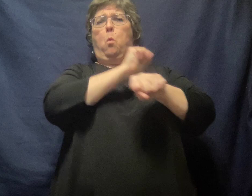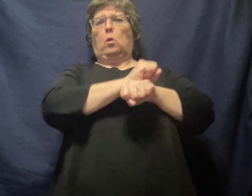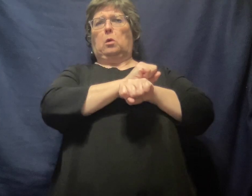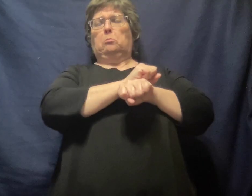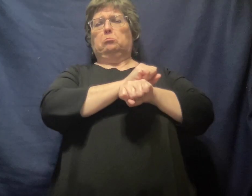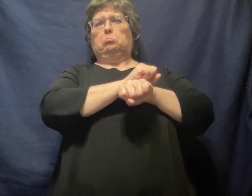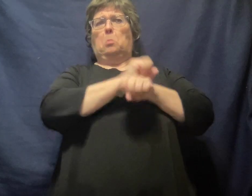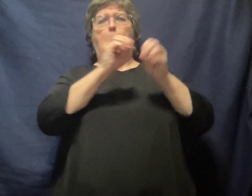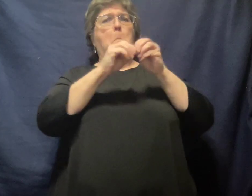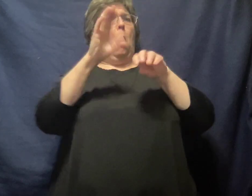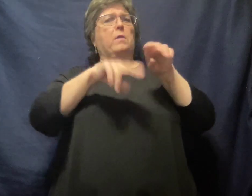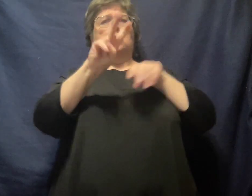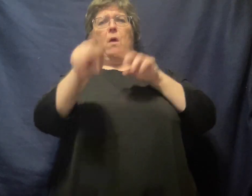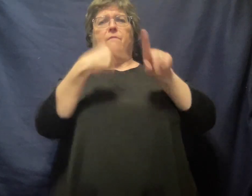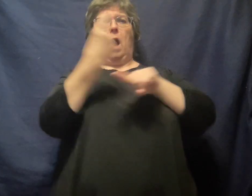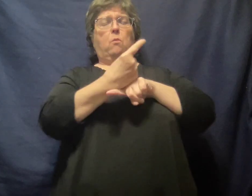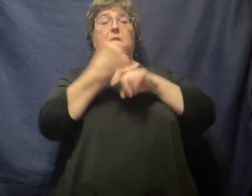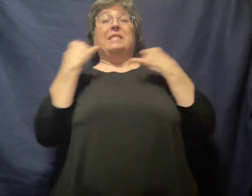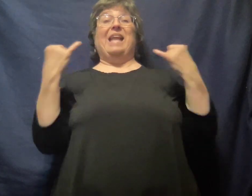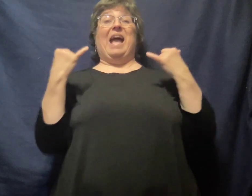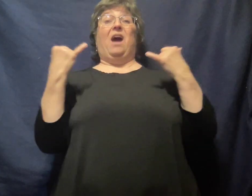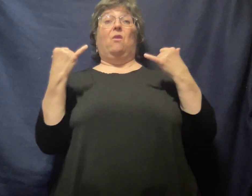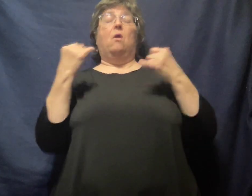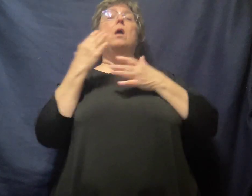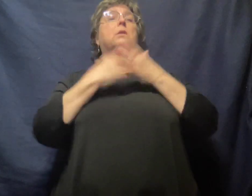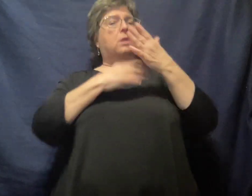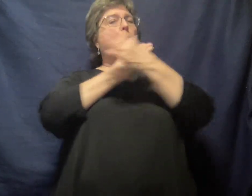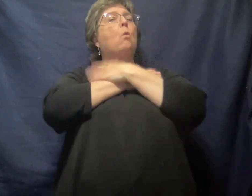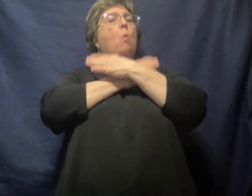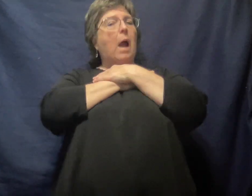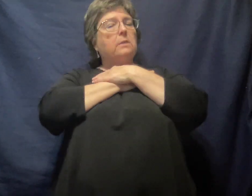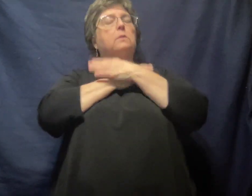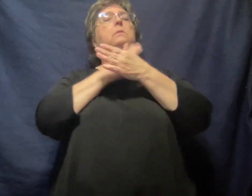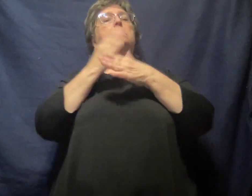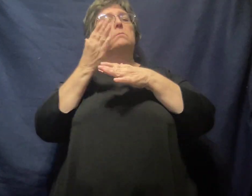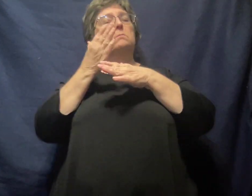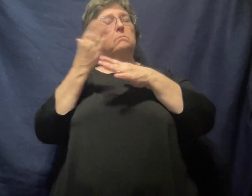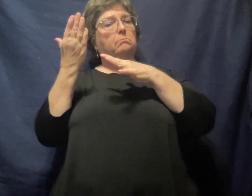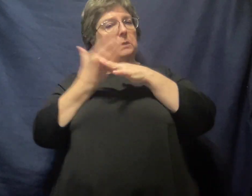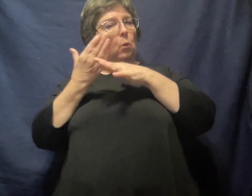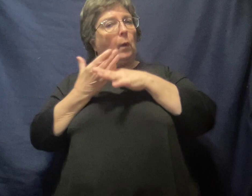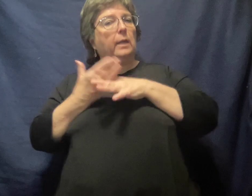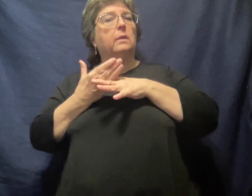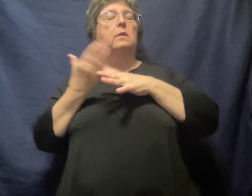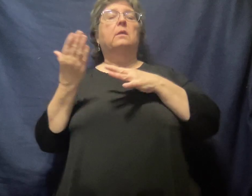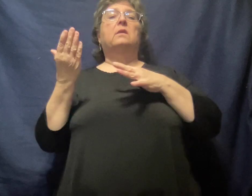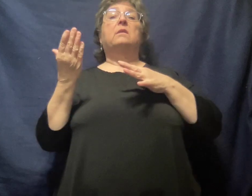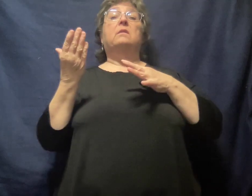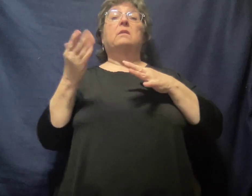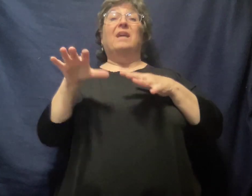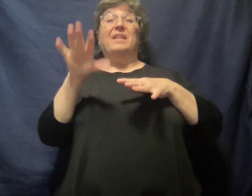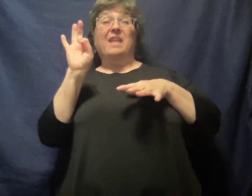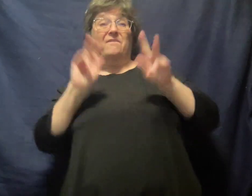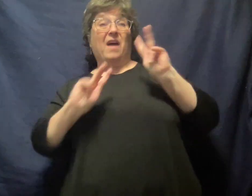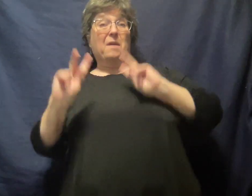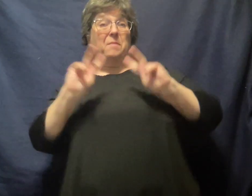more than 24 hours at the moment, with some rest in between. They've been finding individuals stuck in